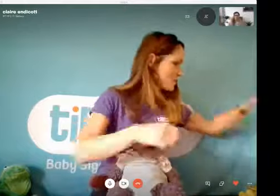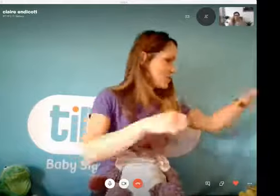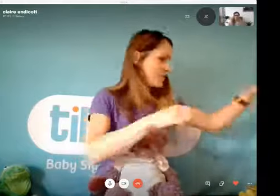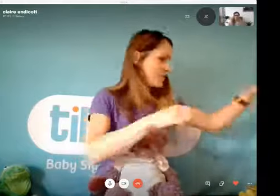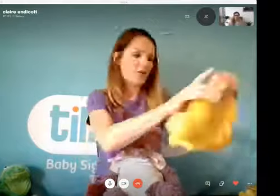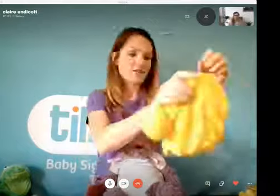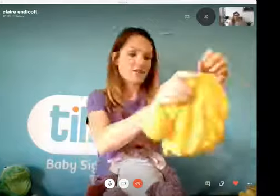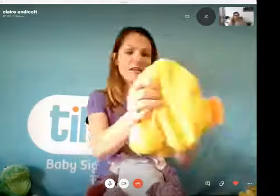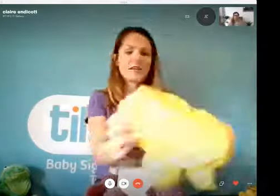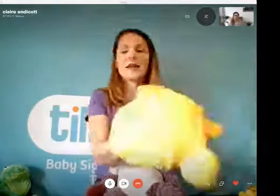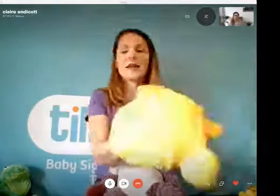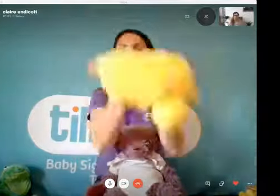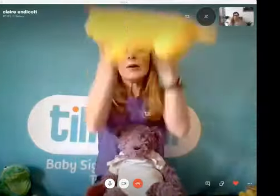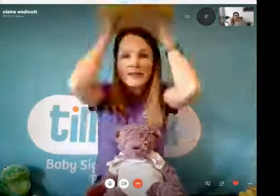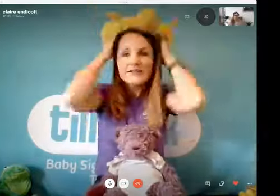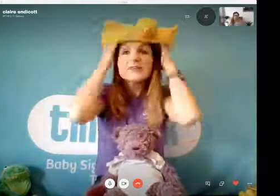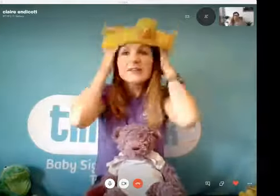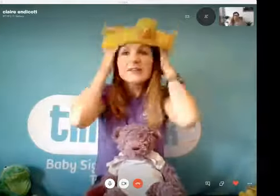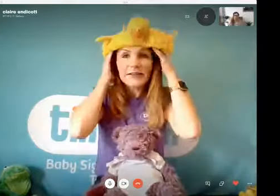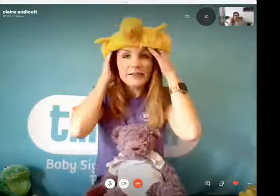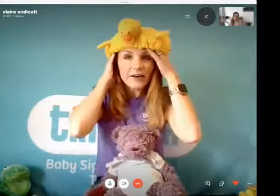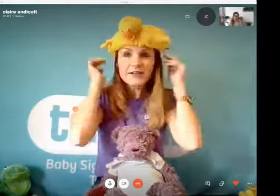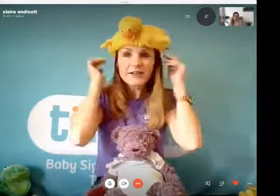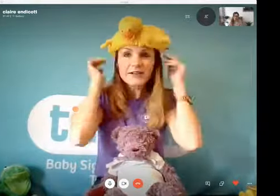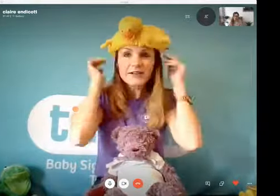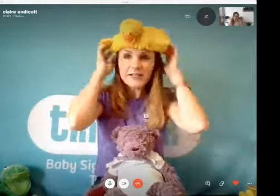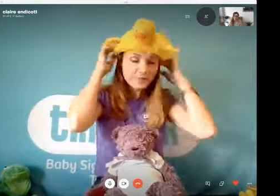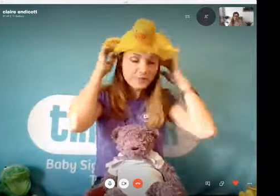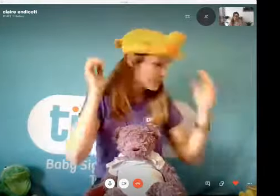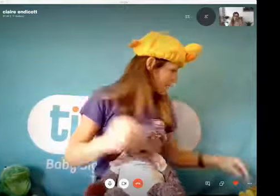got any. We're going to do some little ducks. Okay.